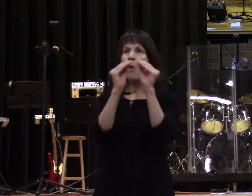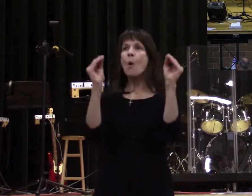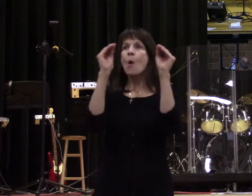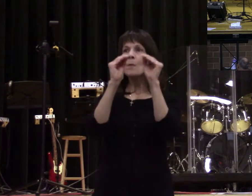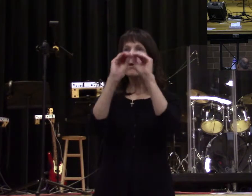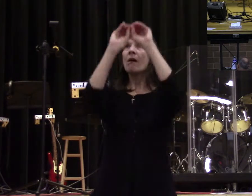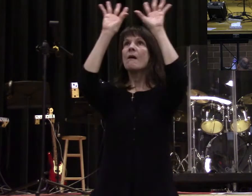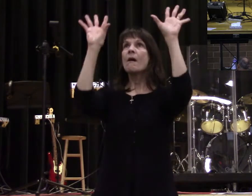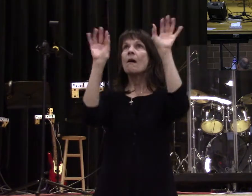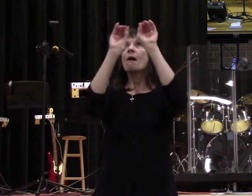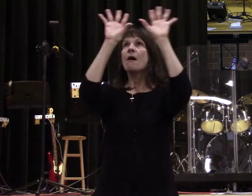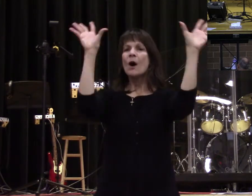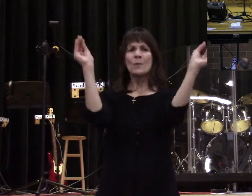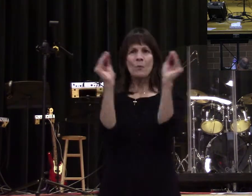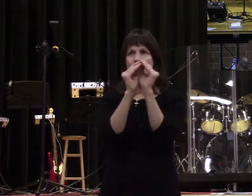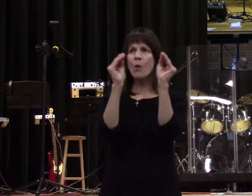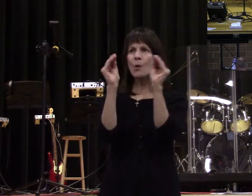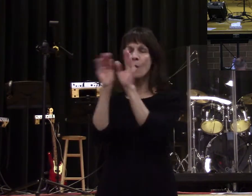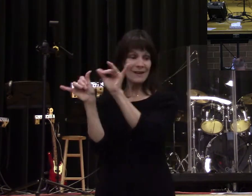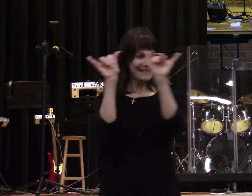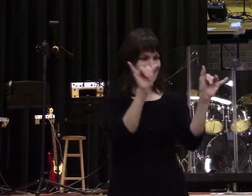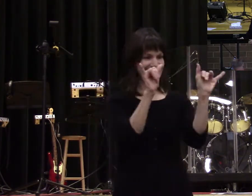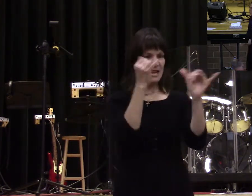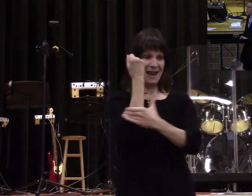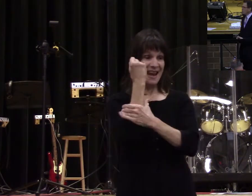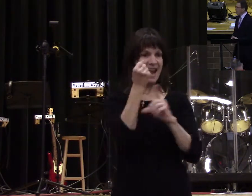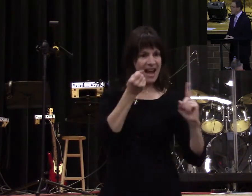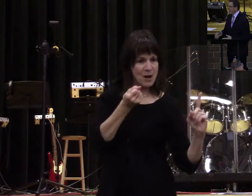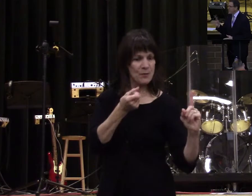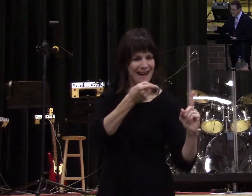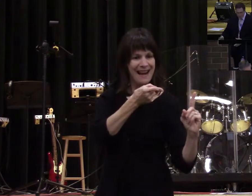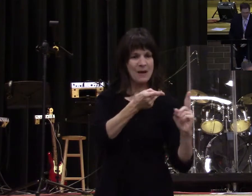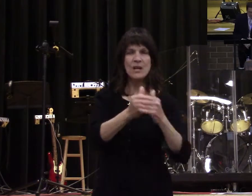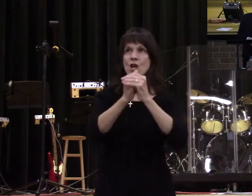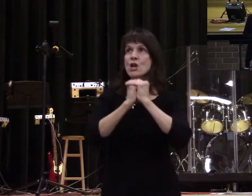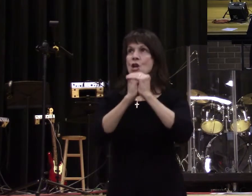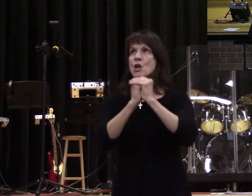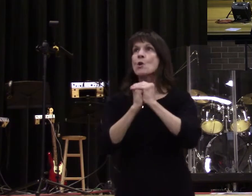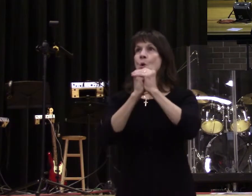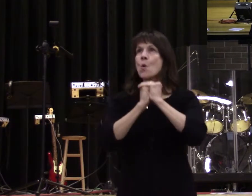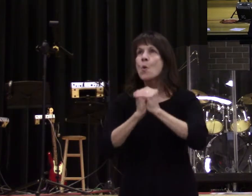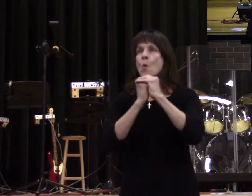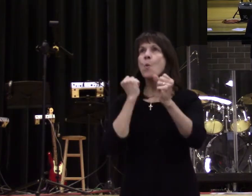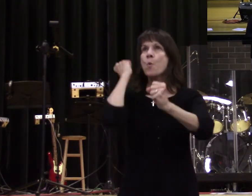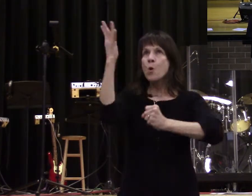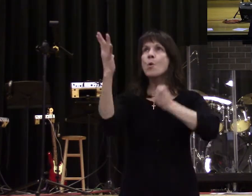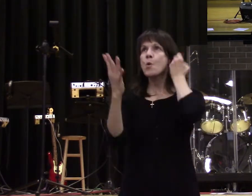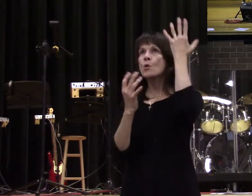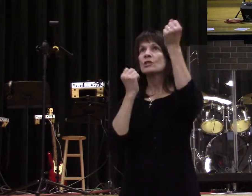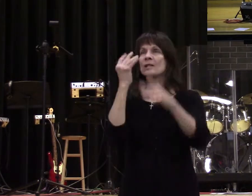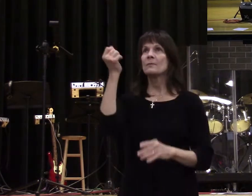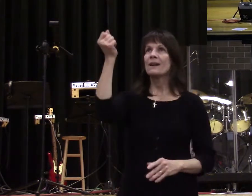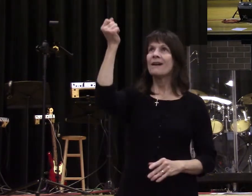Abraham worshiped, he had insight. When the wise men worshiped, they had insight into who God was. It is